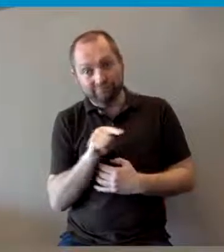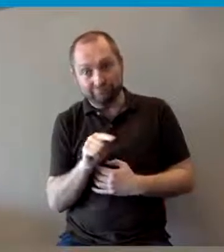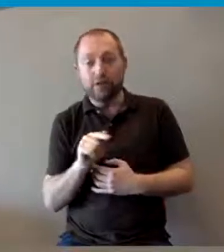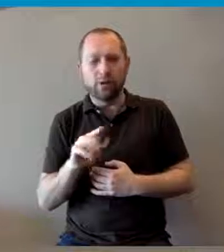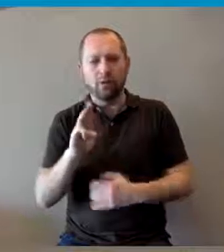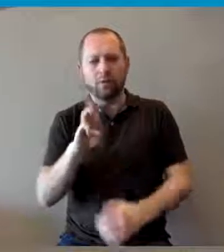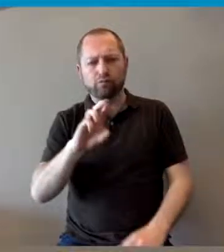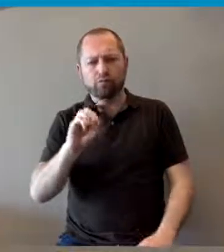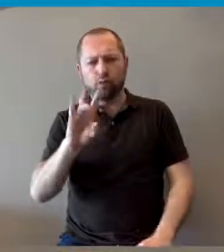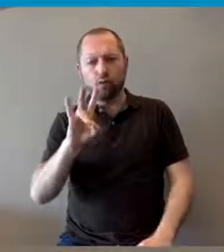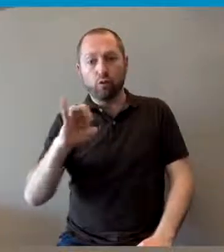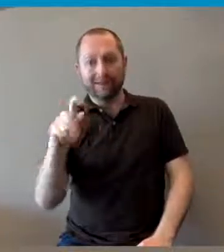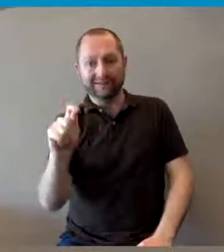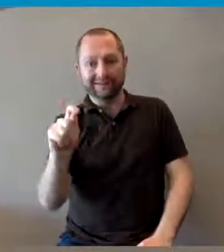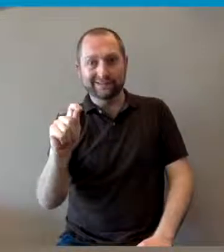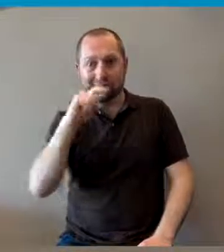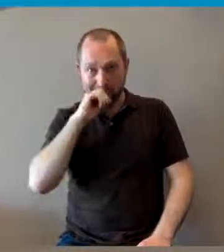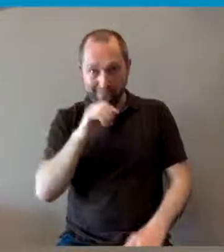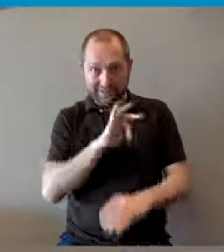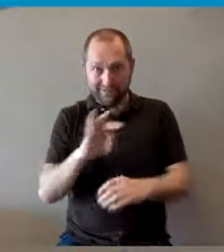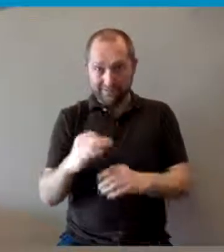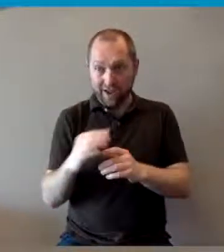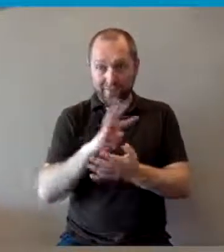from 1995 to the present.